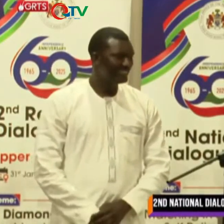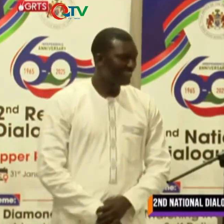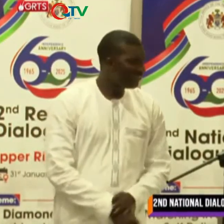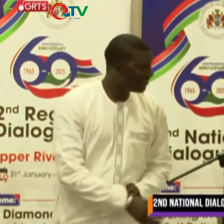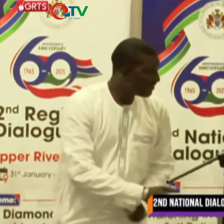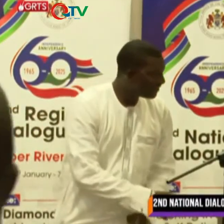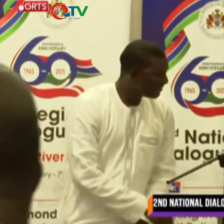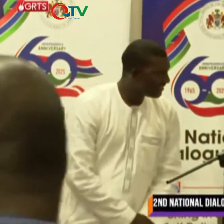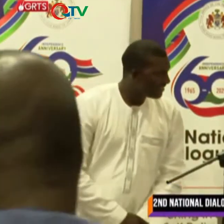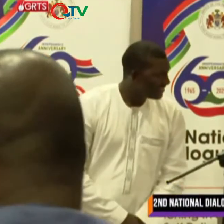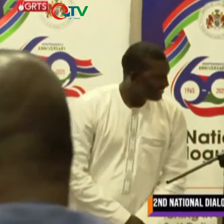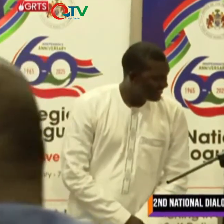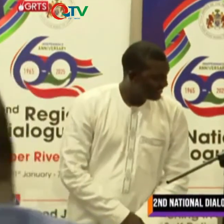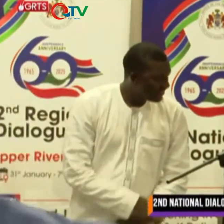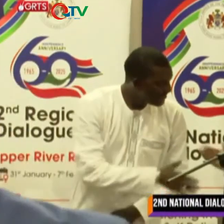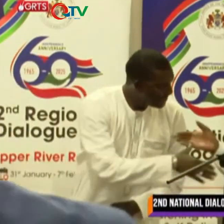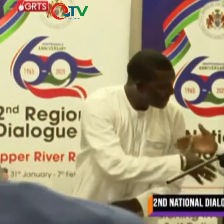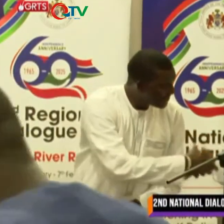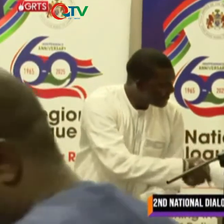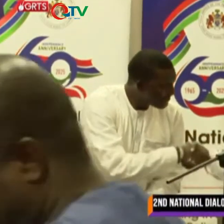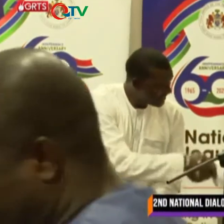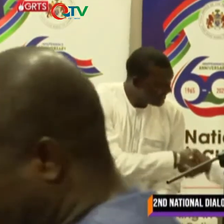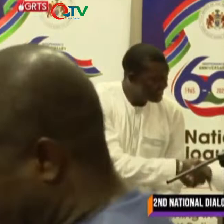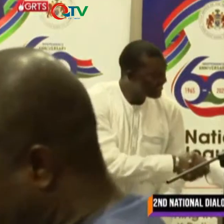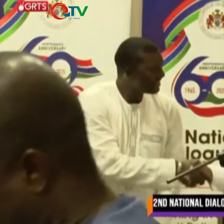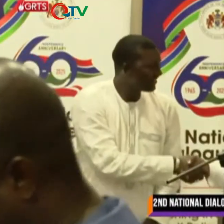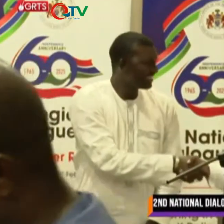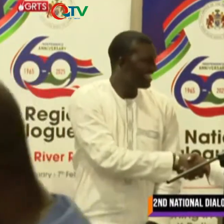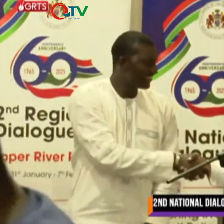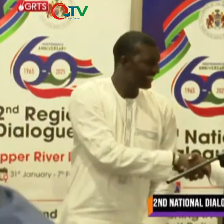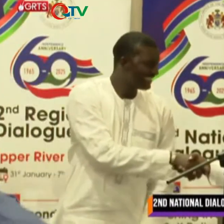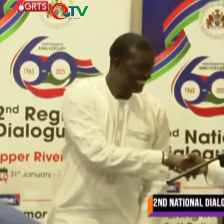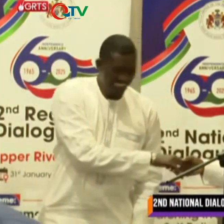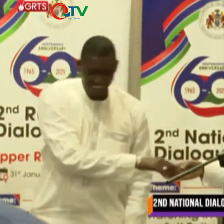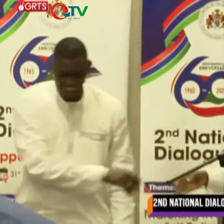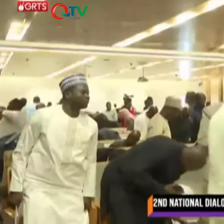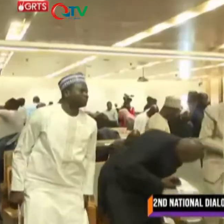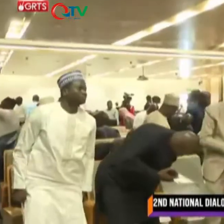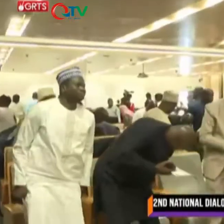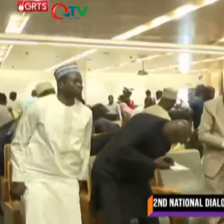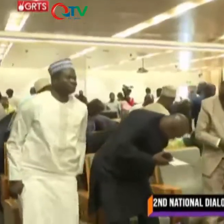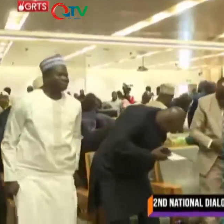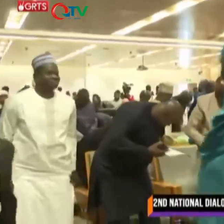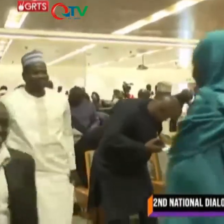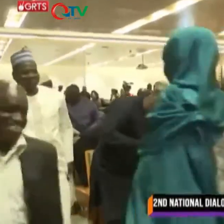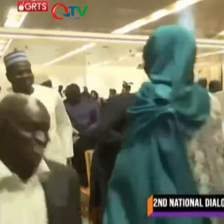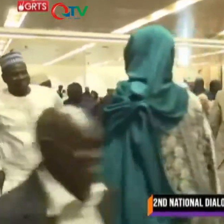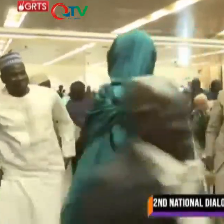for the family photo. Thank you all, and thank you to our